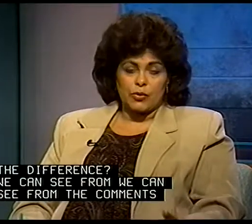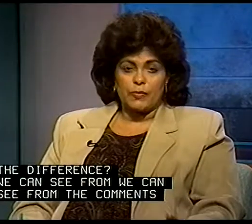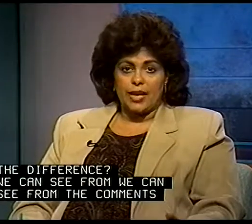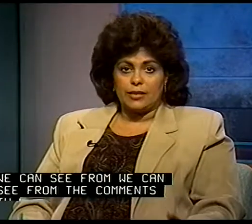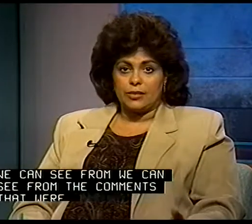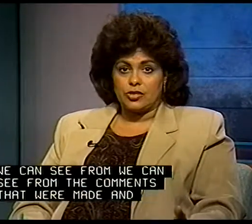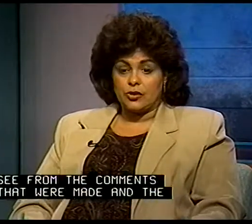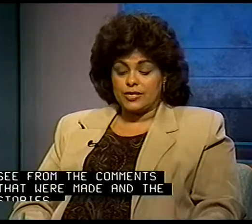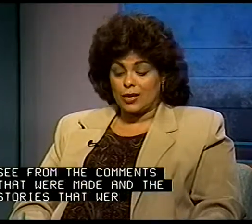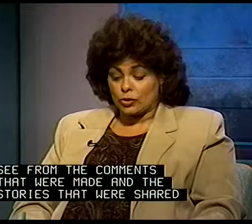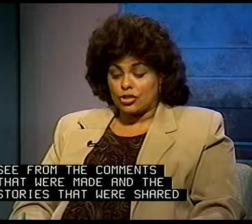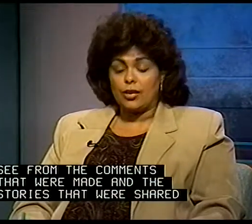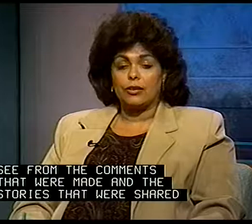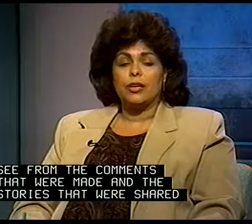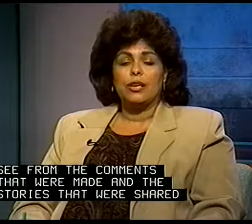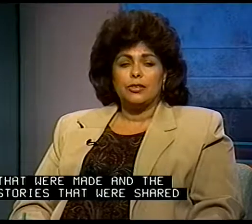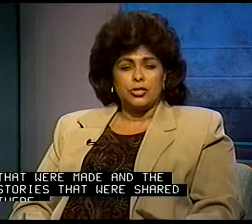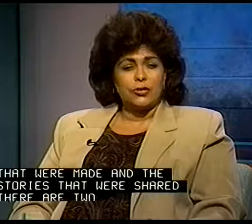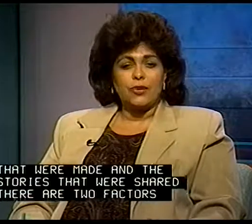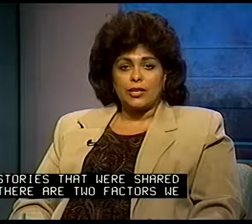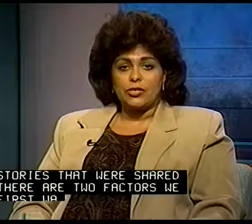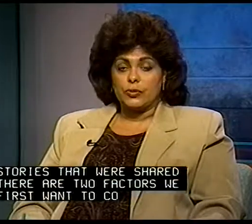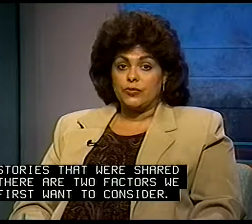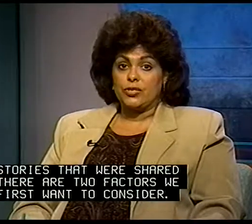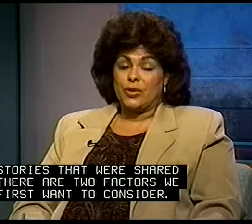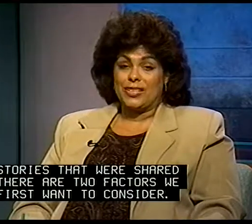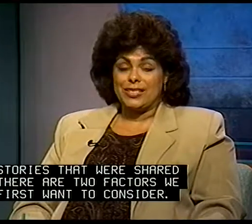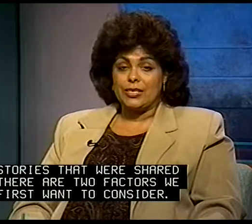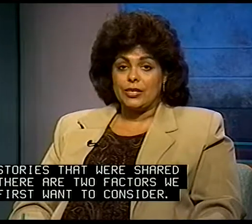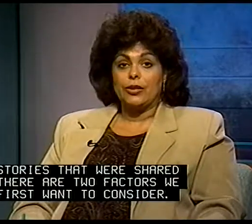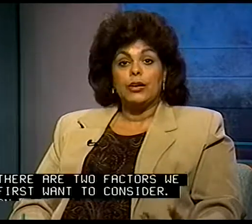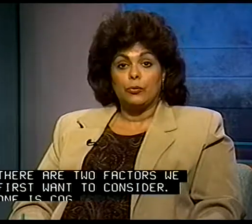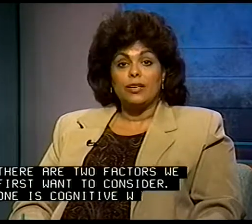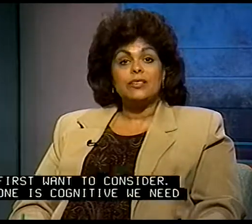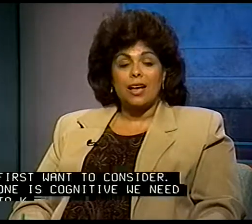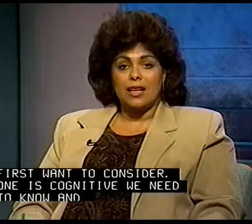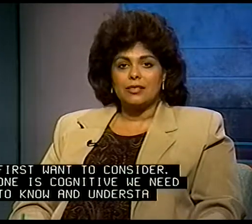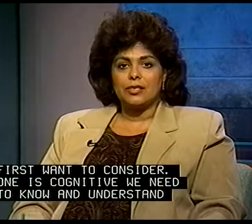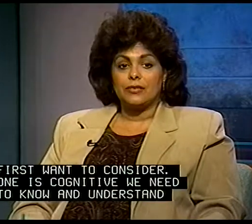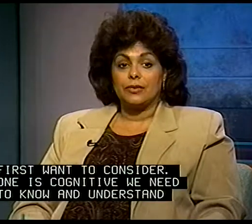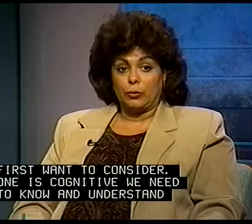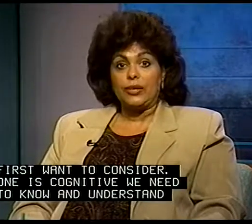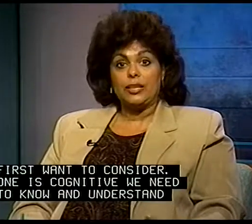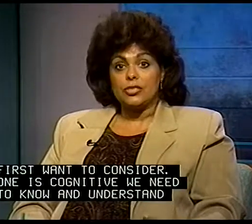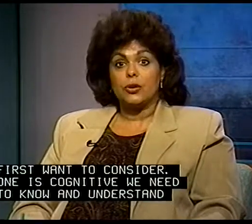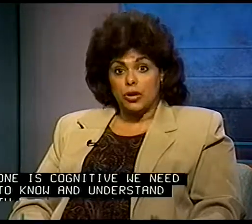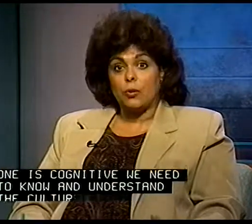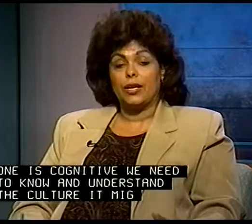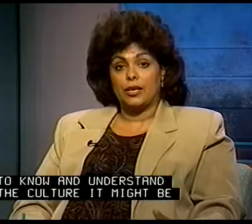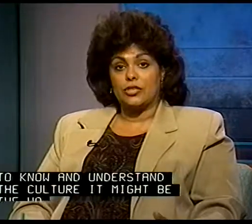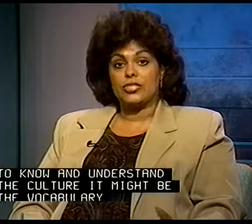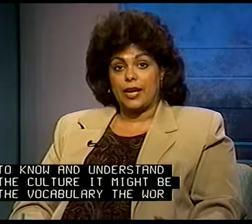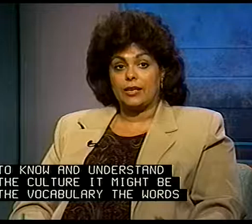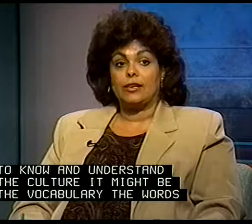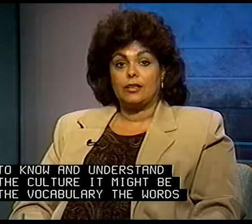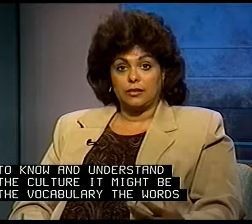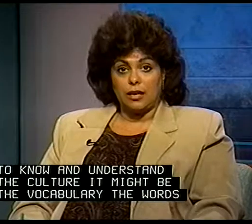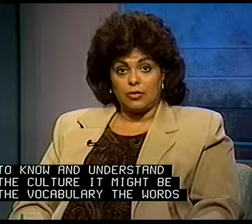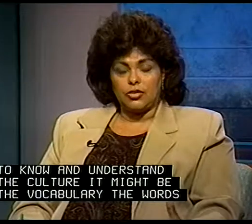were made and the stories that were shared, there are two factors we first want to consider. One is cognitive. We need to know and understand the culture.